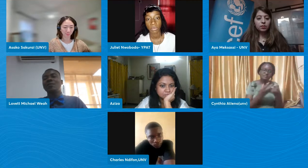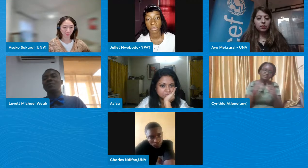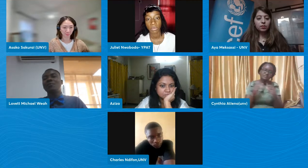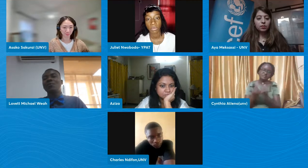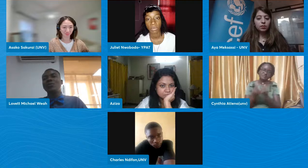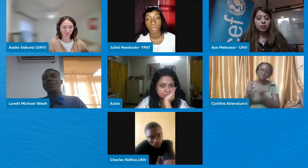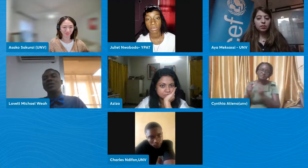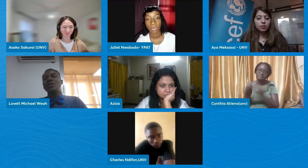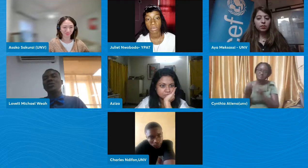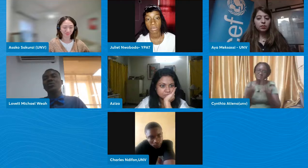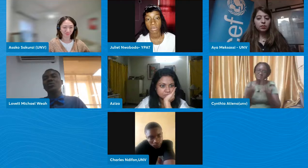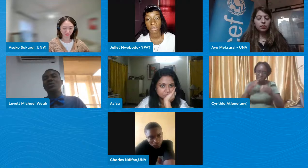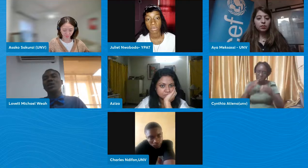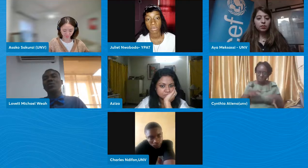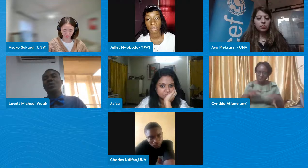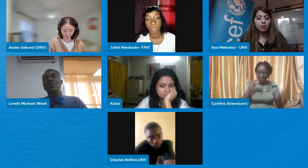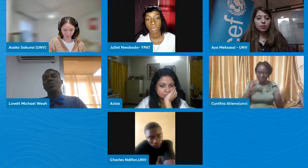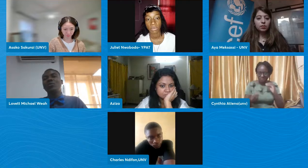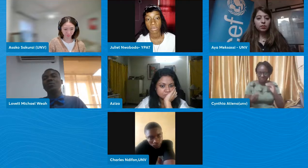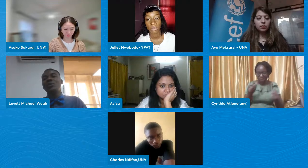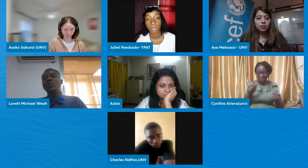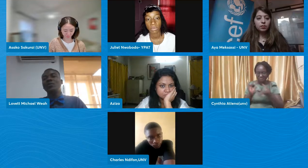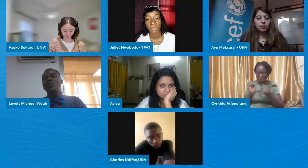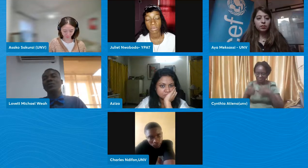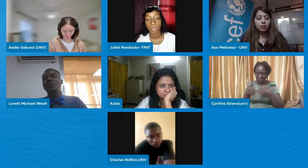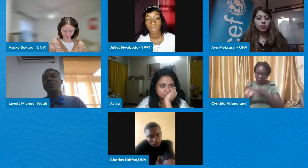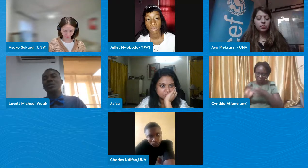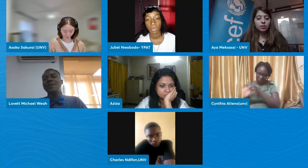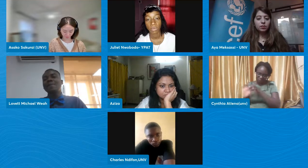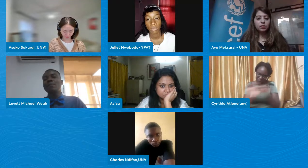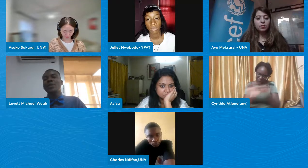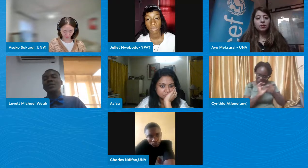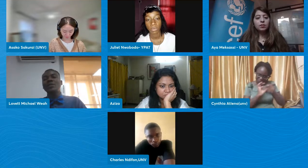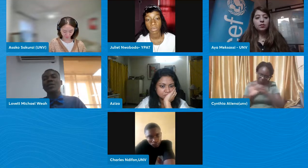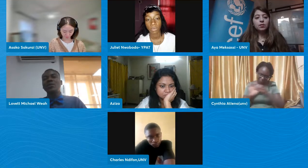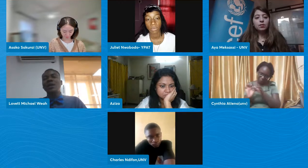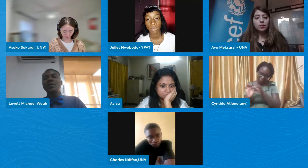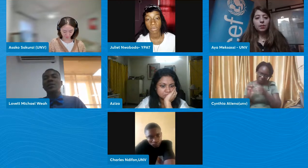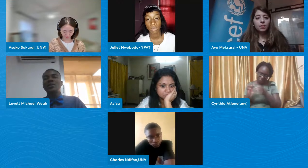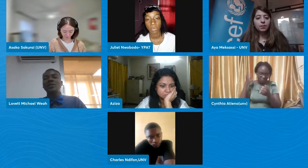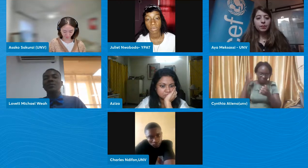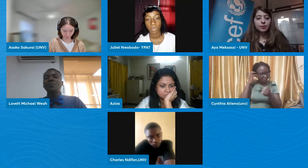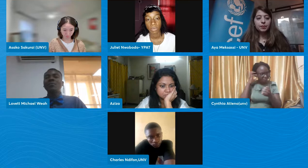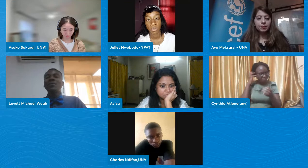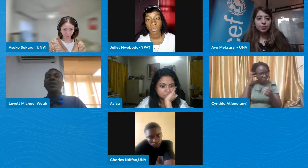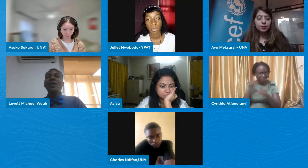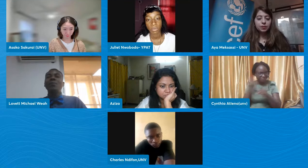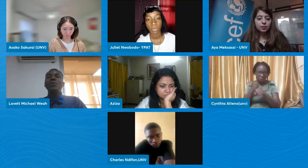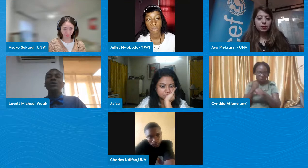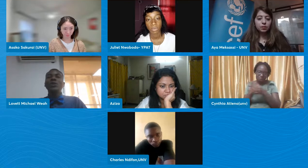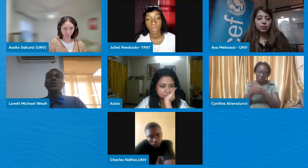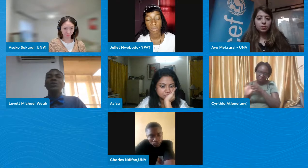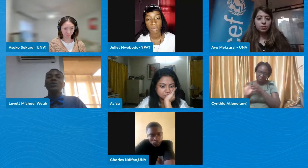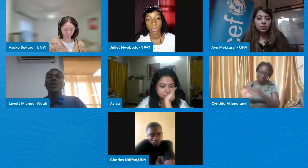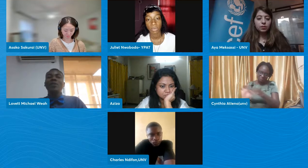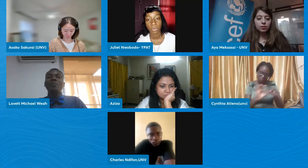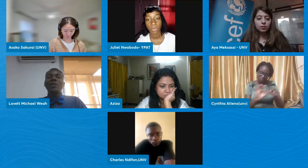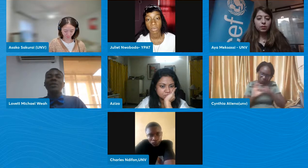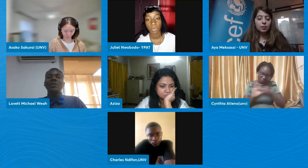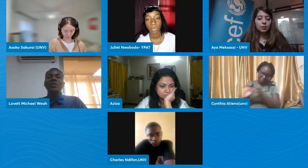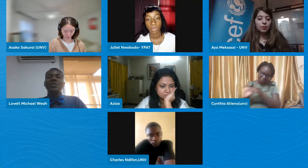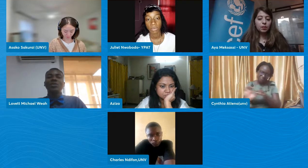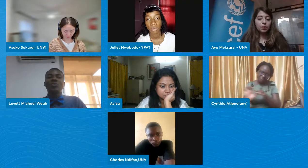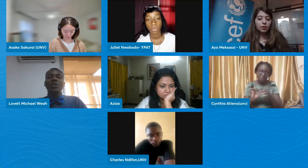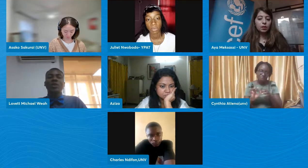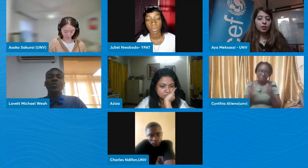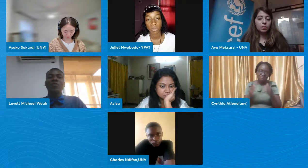united. Institutions that work with persons with disabilities stay united. Most countries, you have